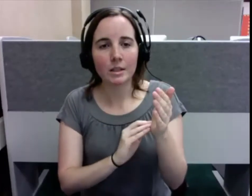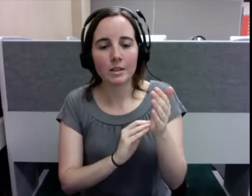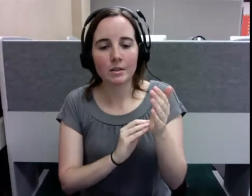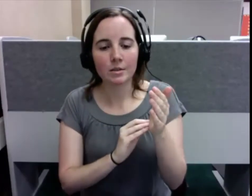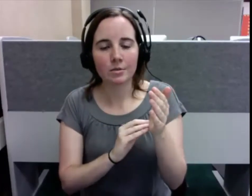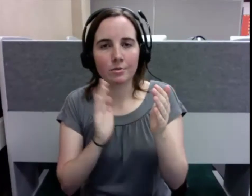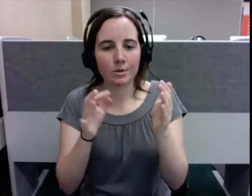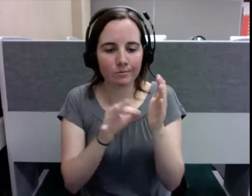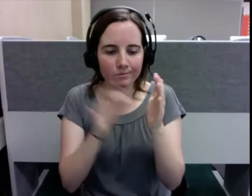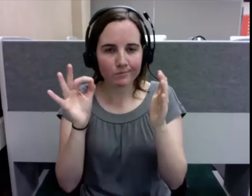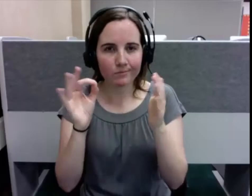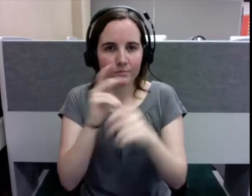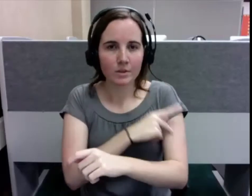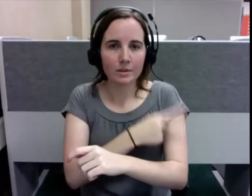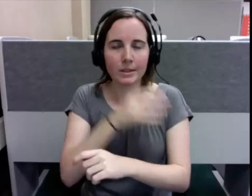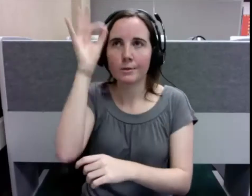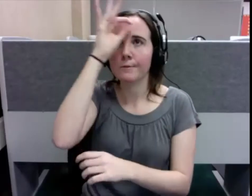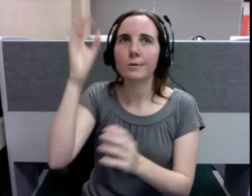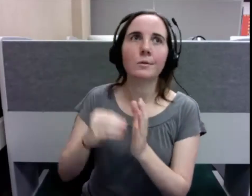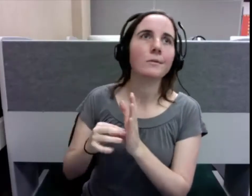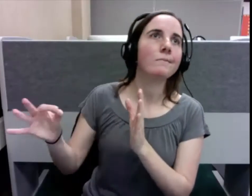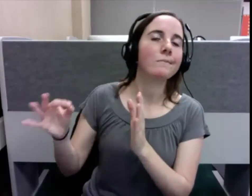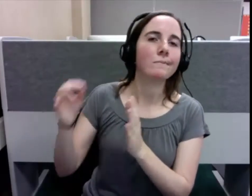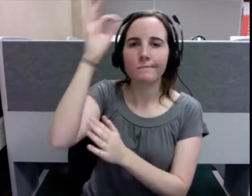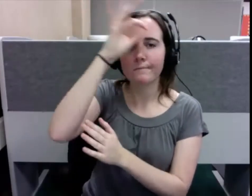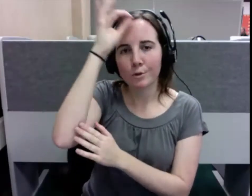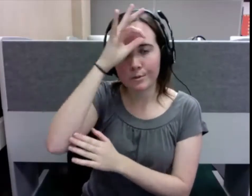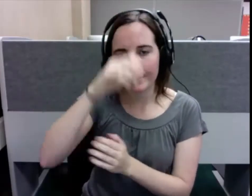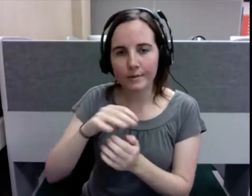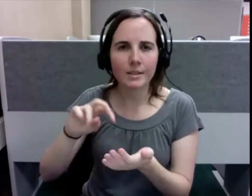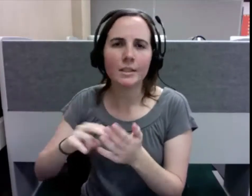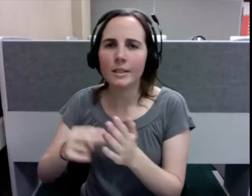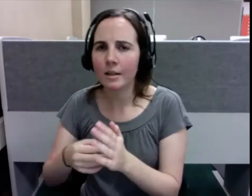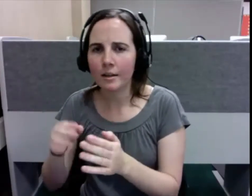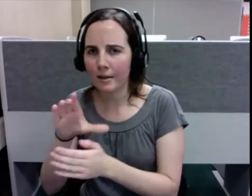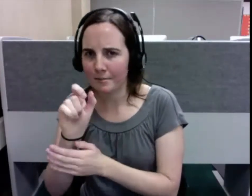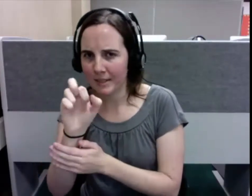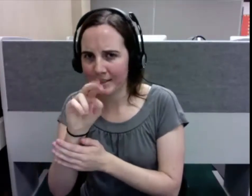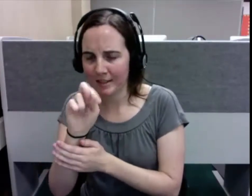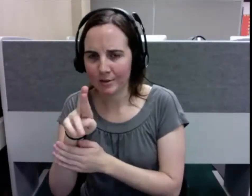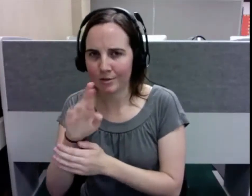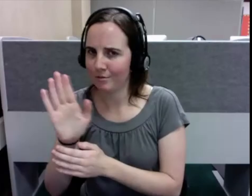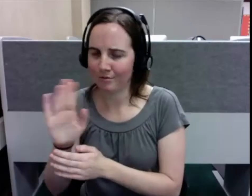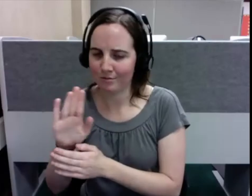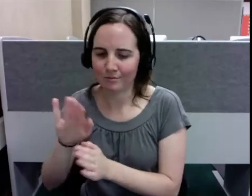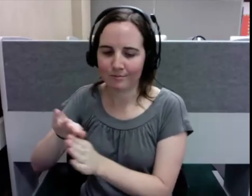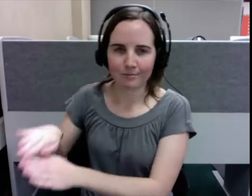this is being done at the time. Another type of test your doctor may send you to for various symptoms is